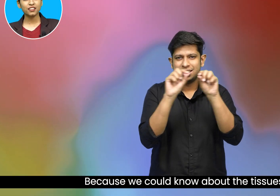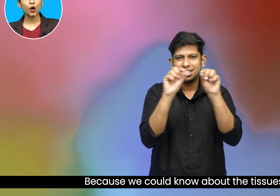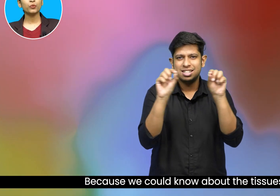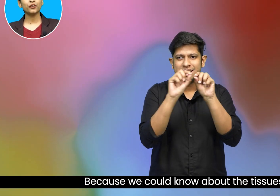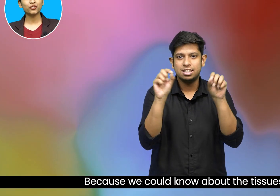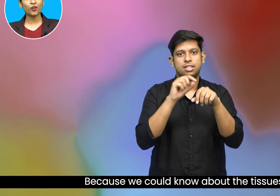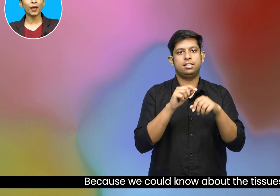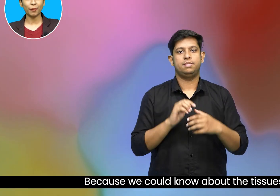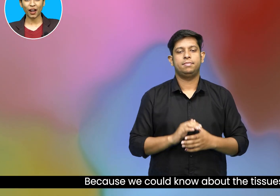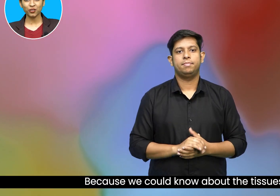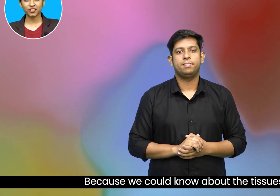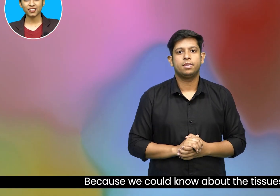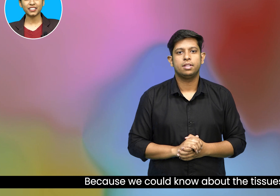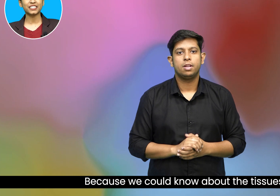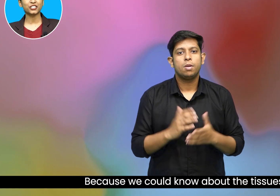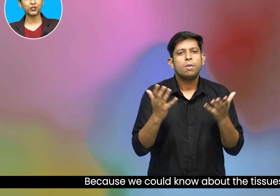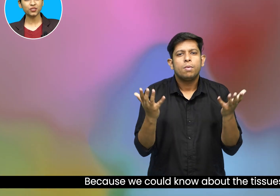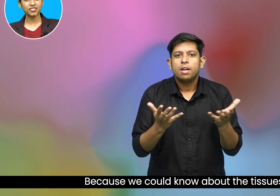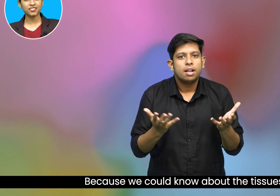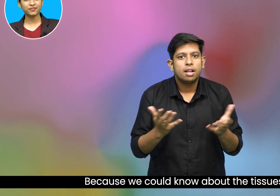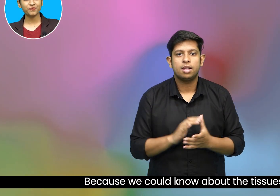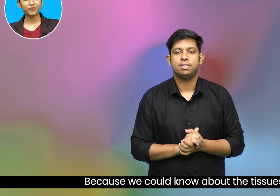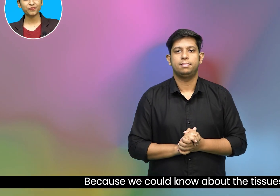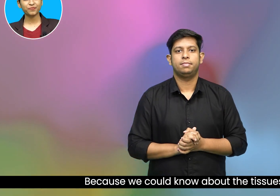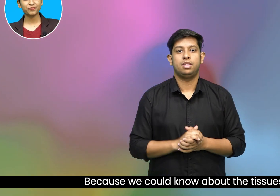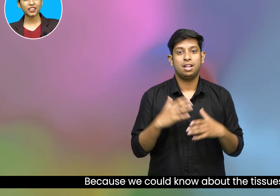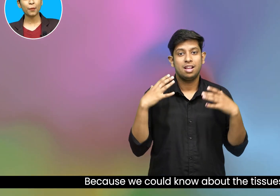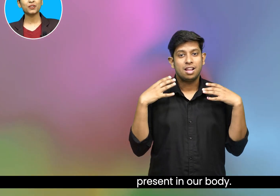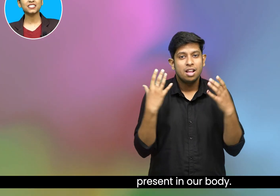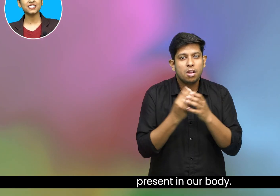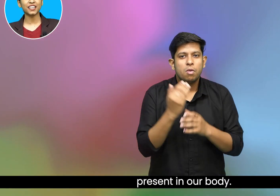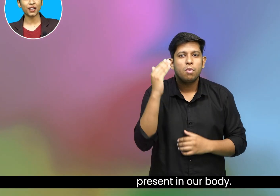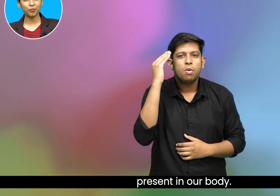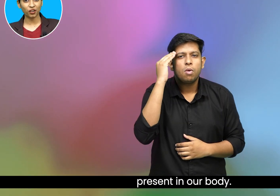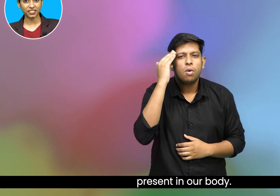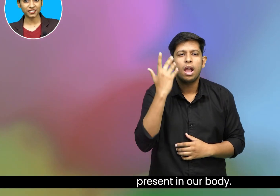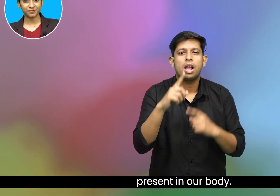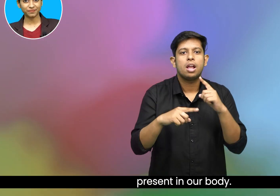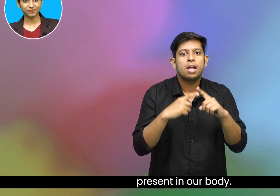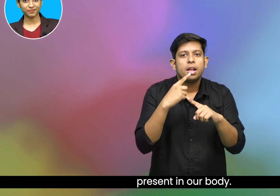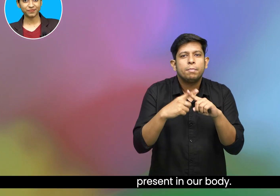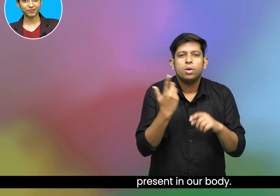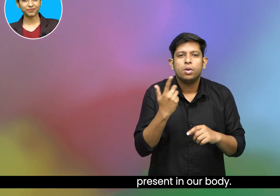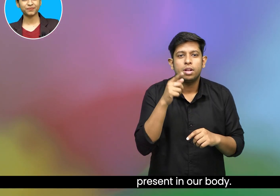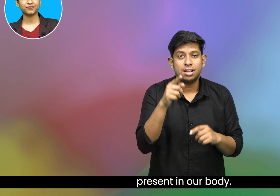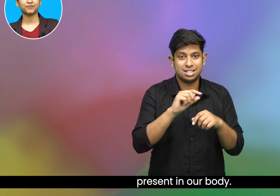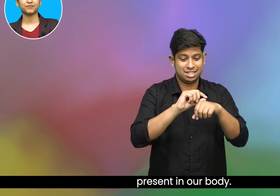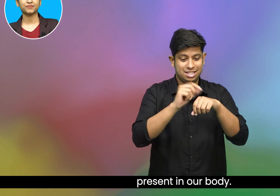because we could know about the tissues present in our body.